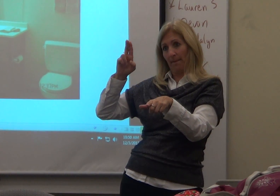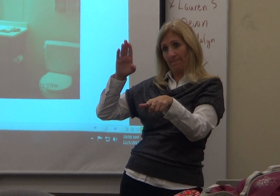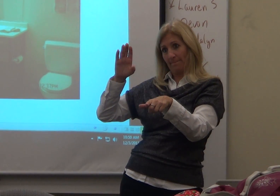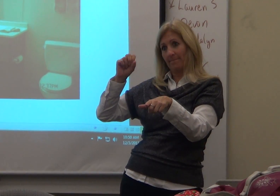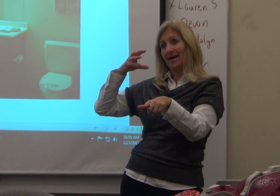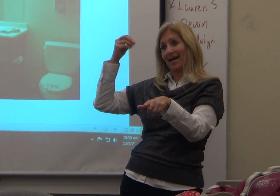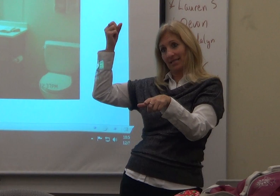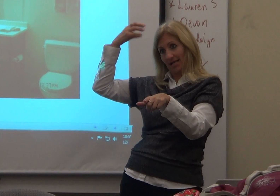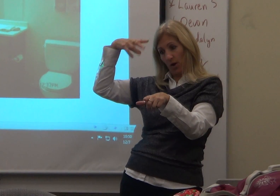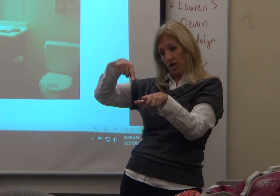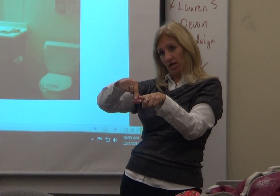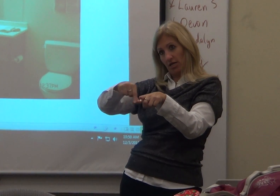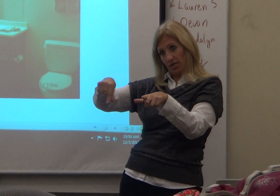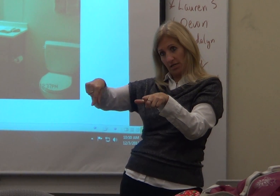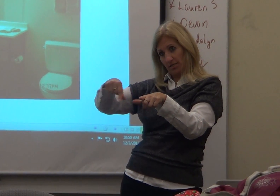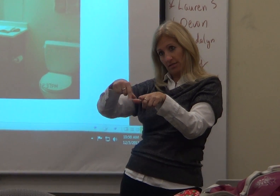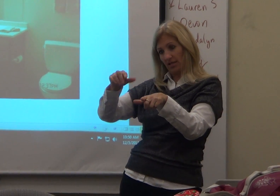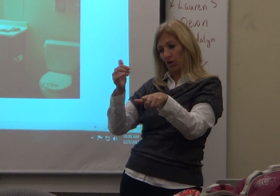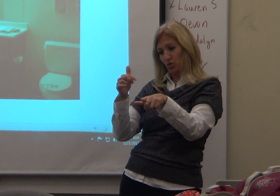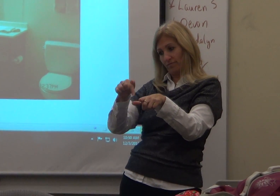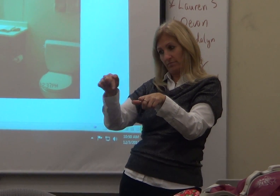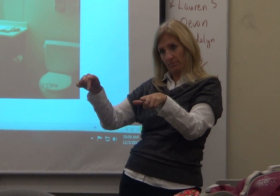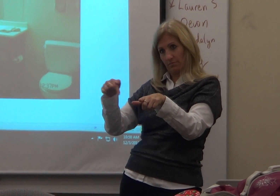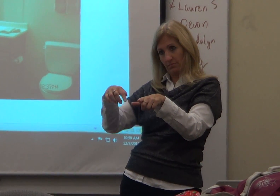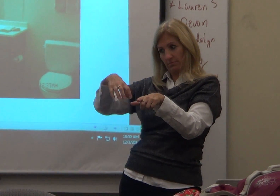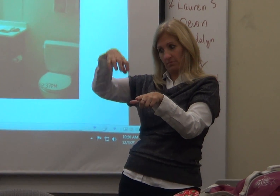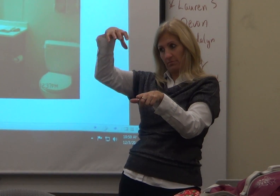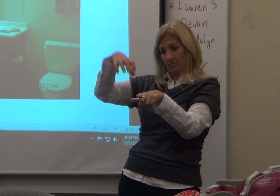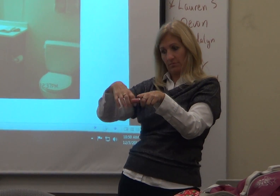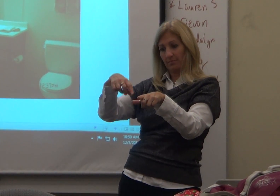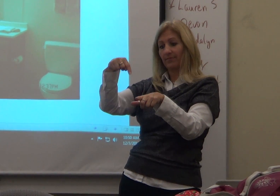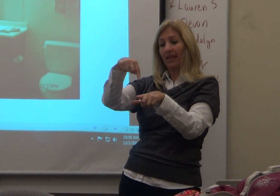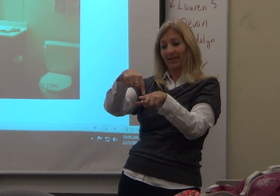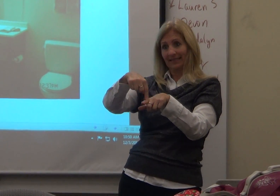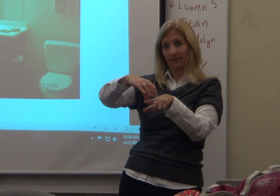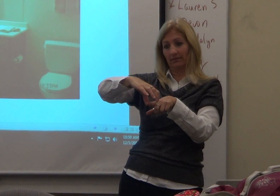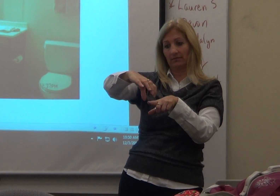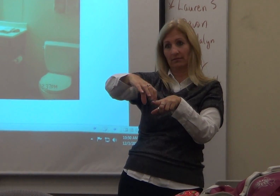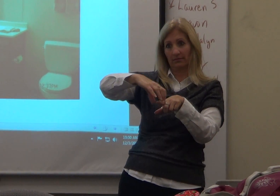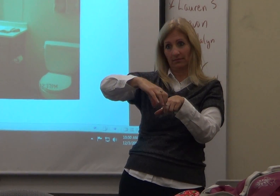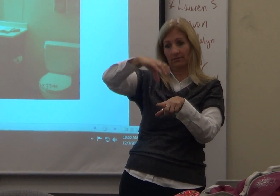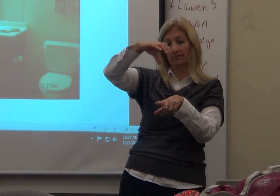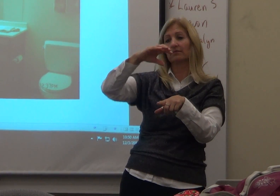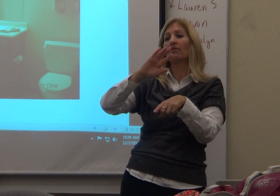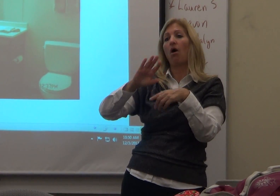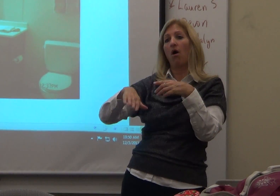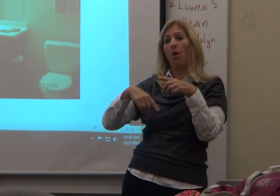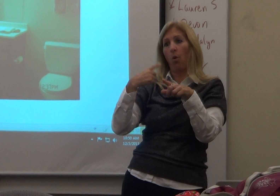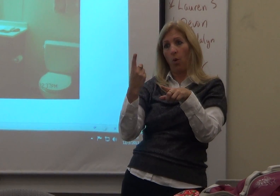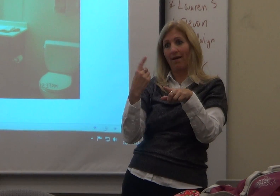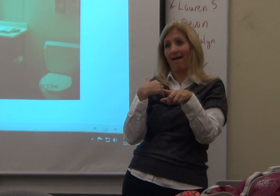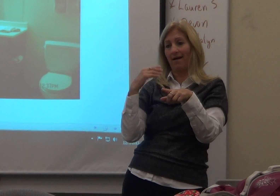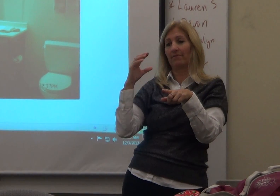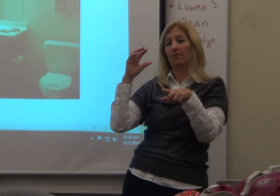They have a tub inside and a shower, so this is very accessible. Down the opposite